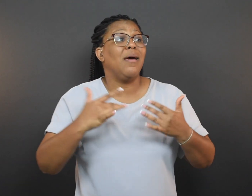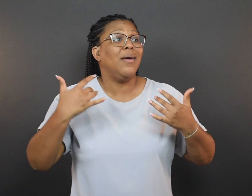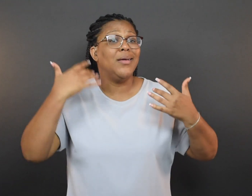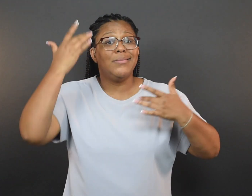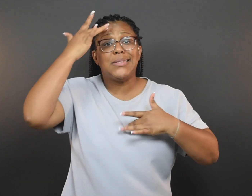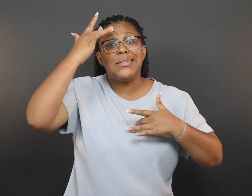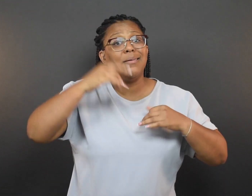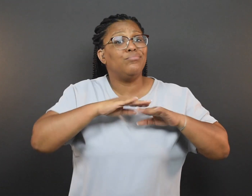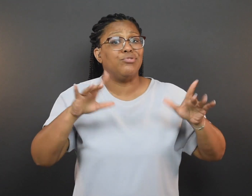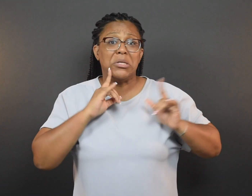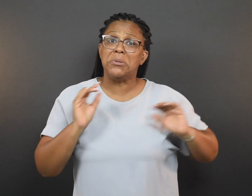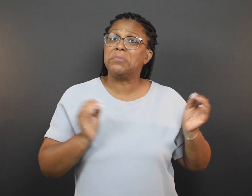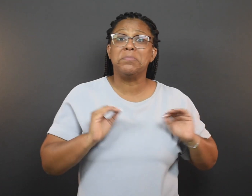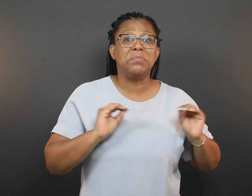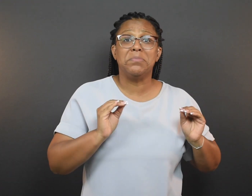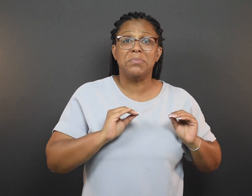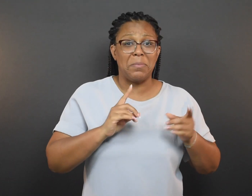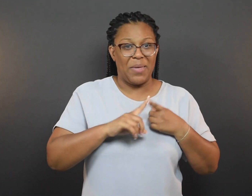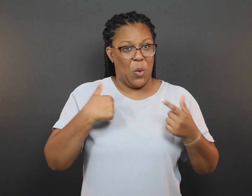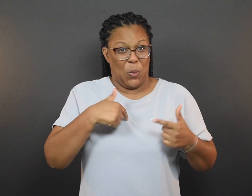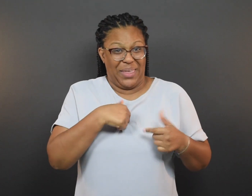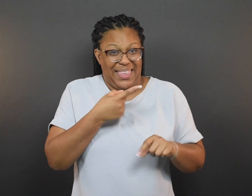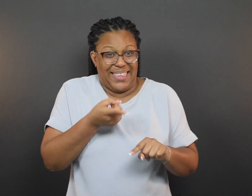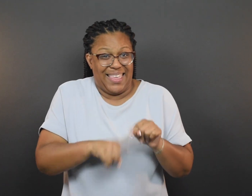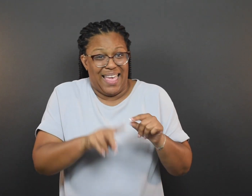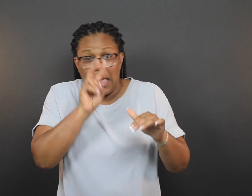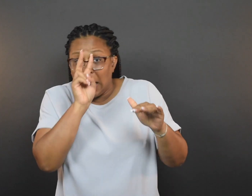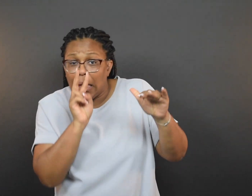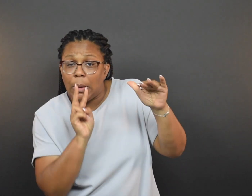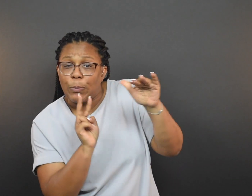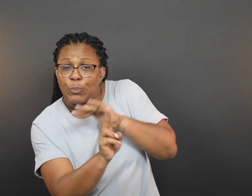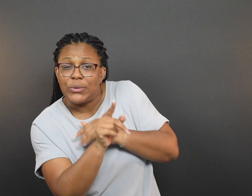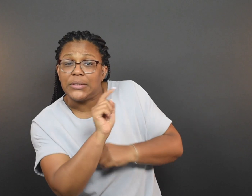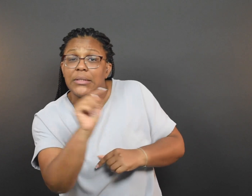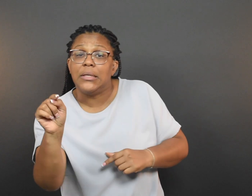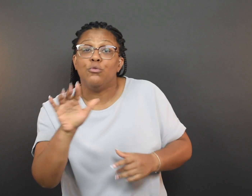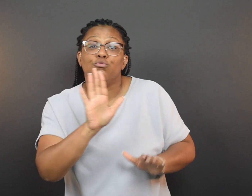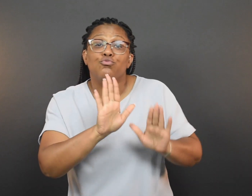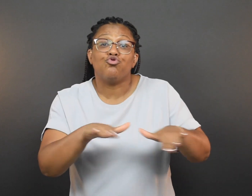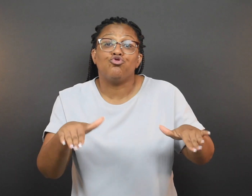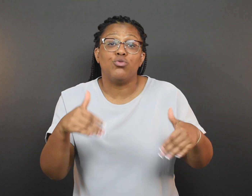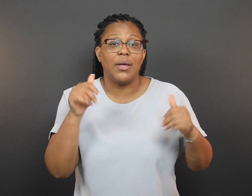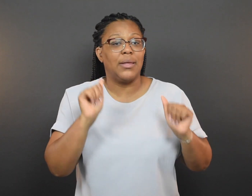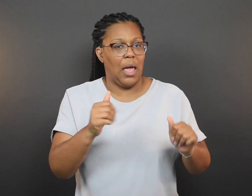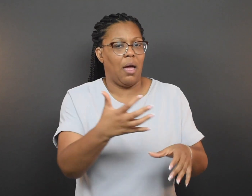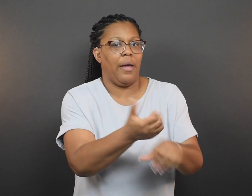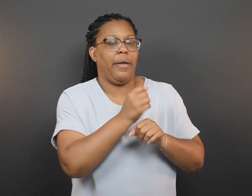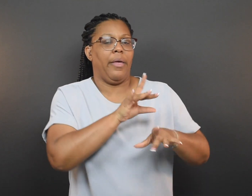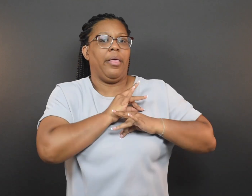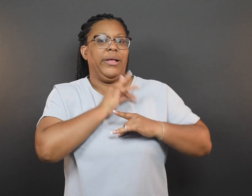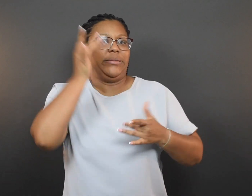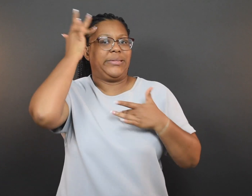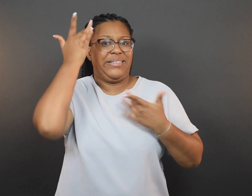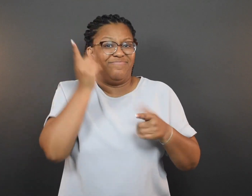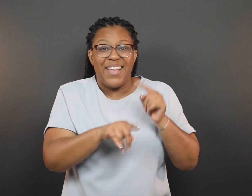medical conditions, and we can't predict which children will get very sick.